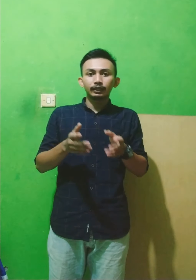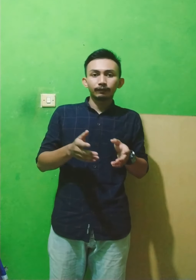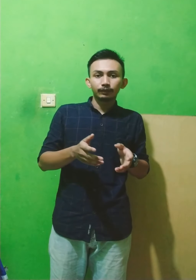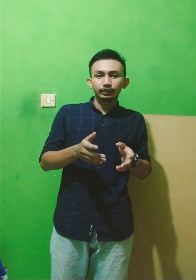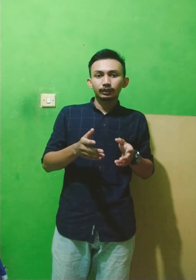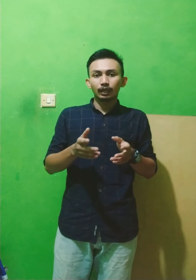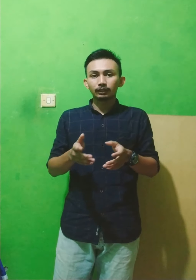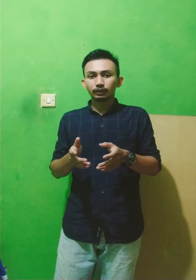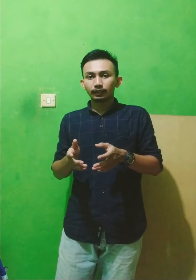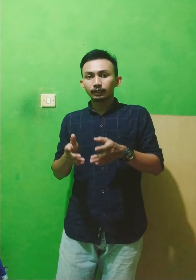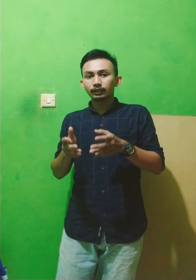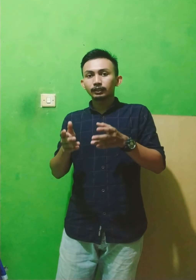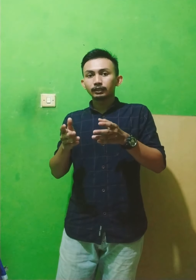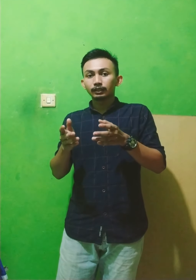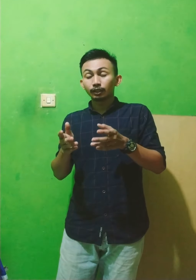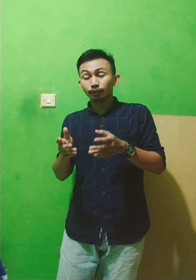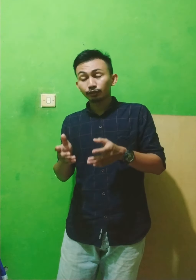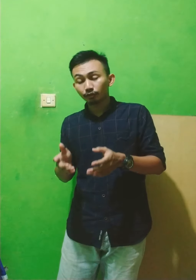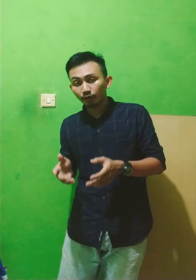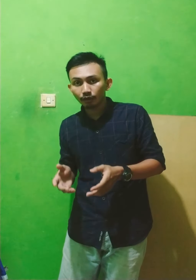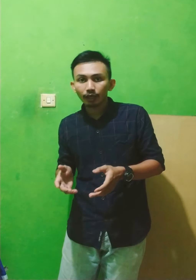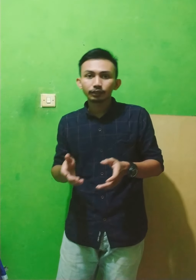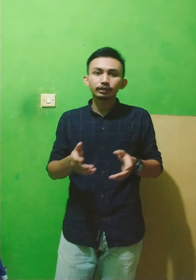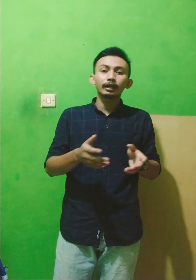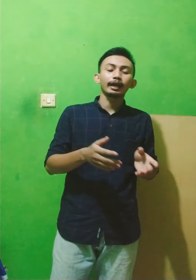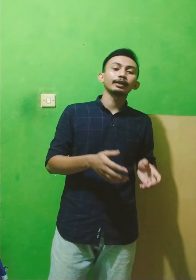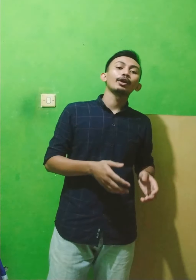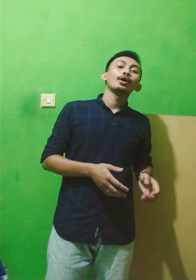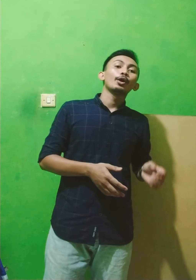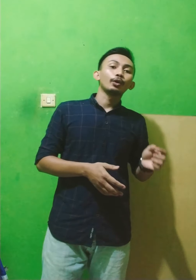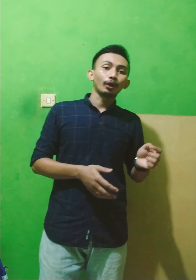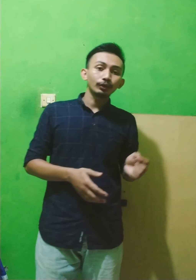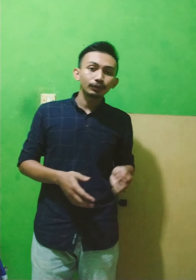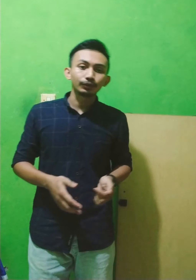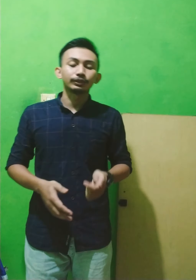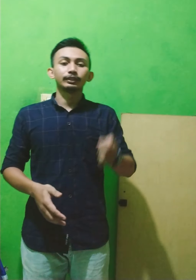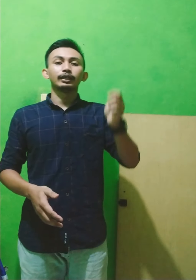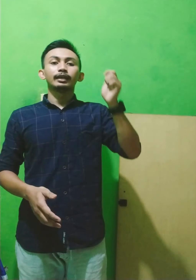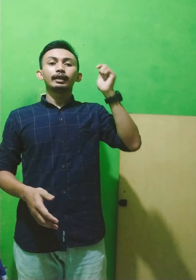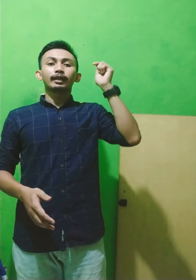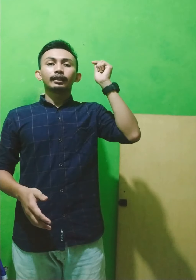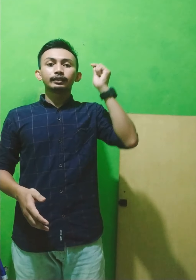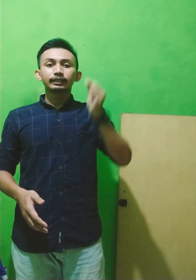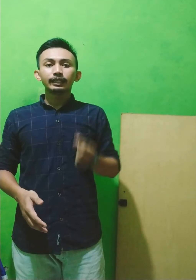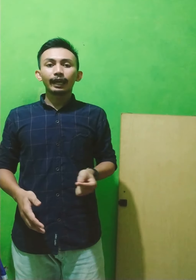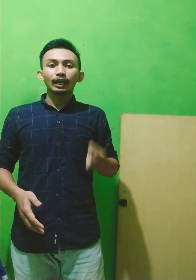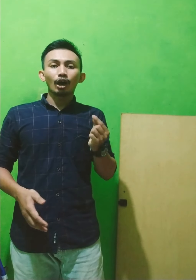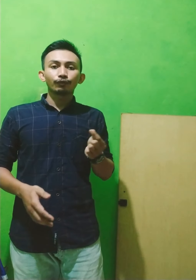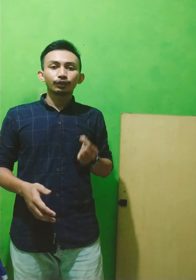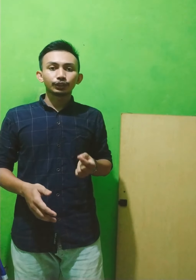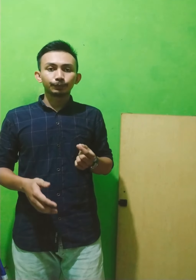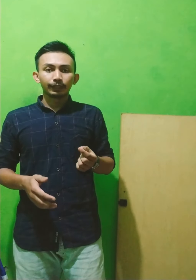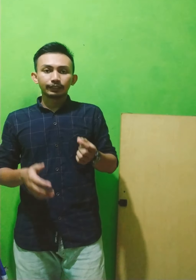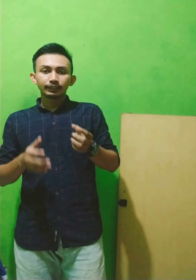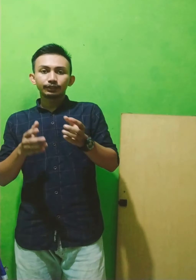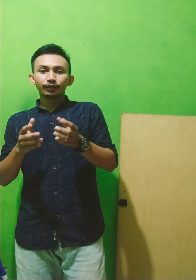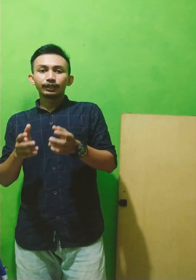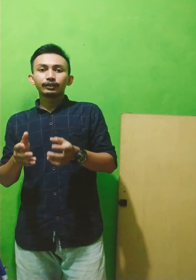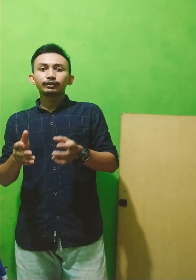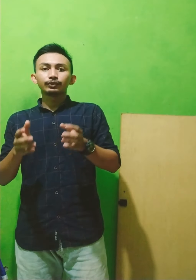theme discussed in the introduction and conclusion. The end of your speech is going to